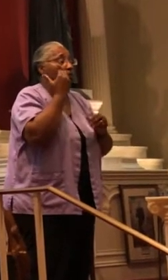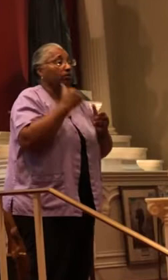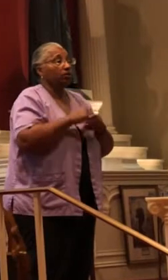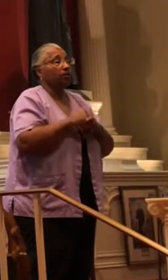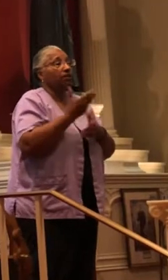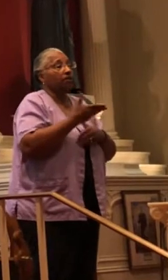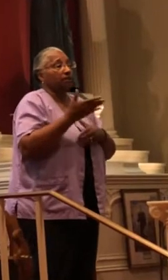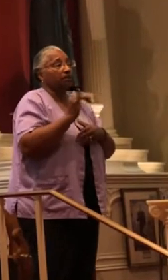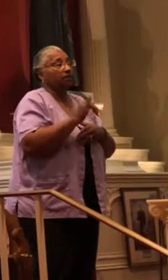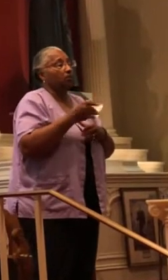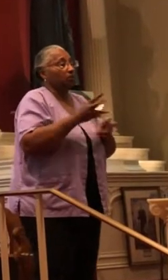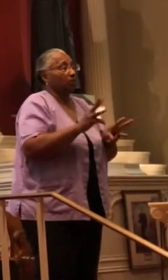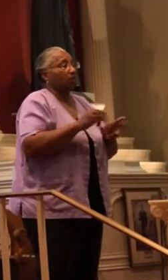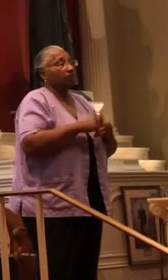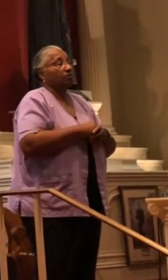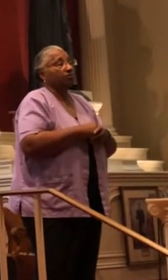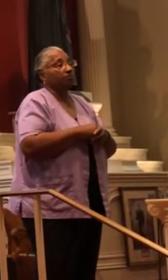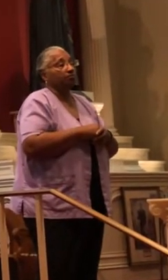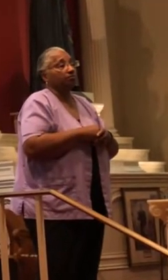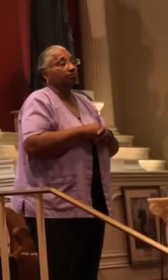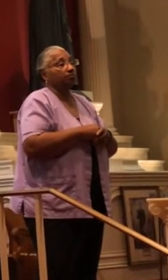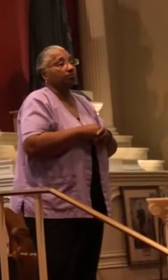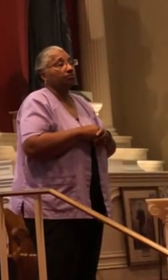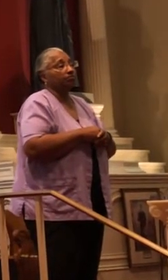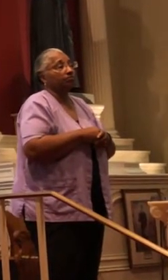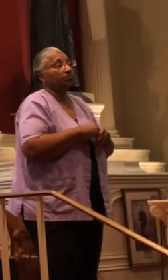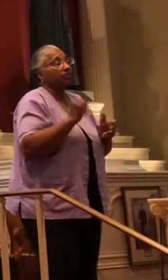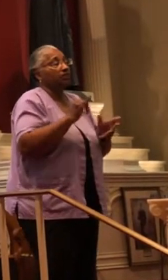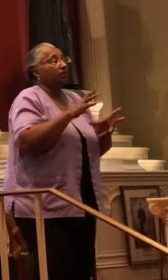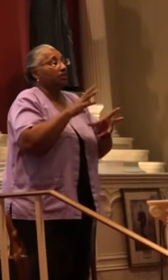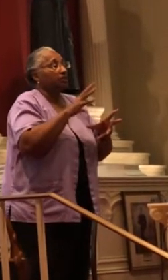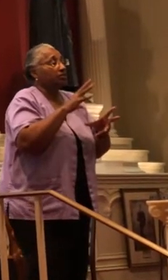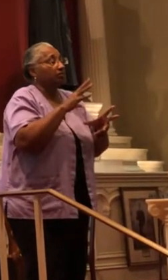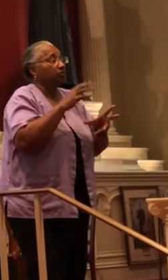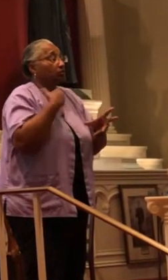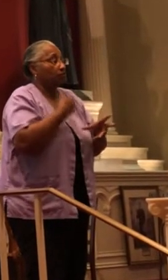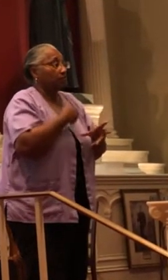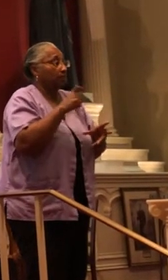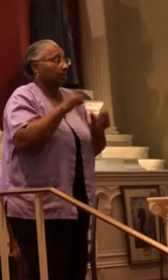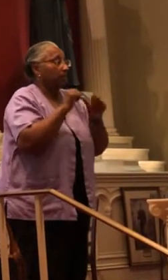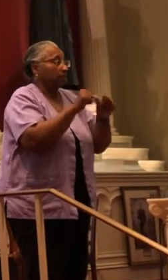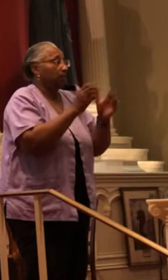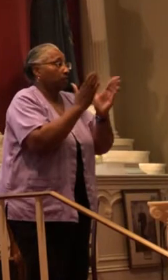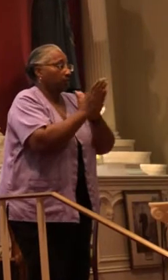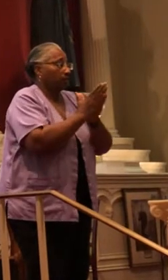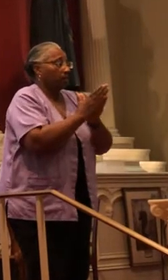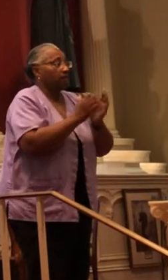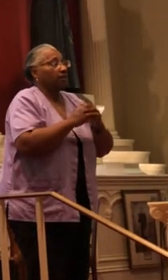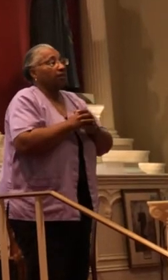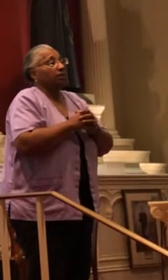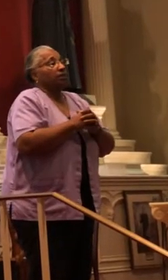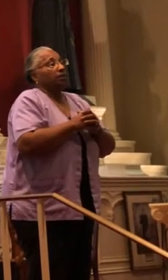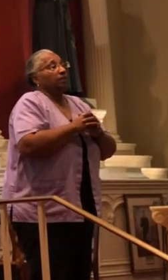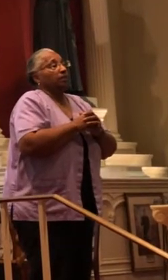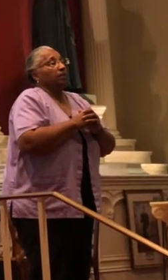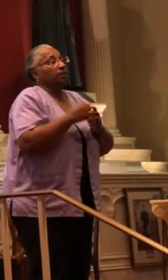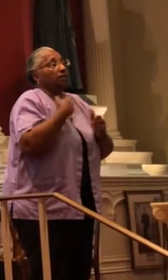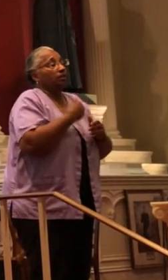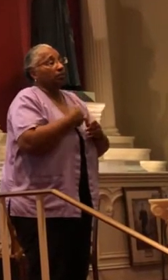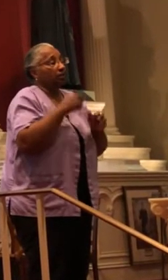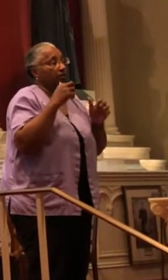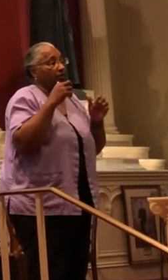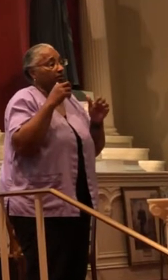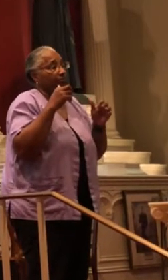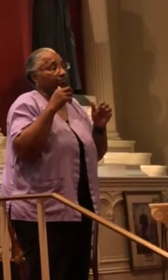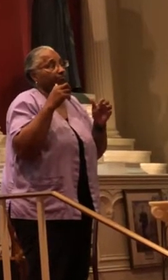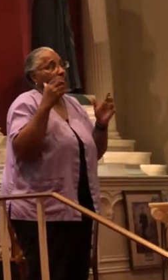things like that, you know, they're kind of falling back into place, so we need to continue praying that things will get back to